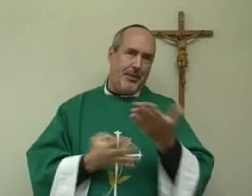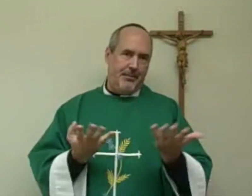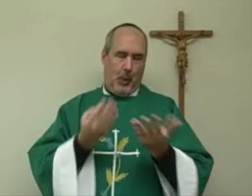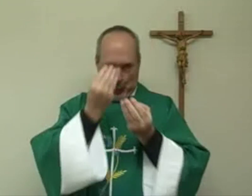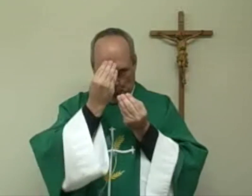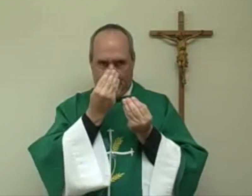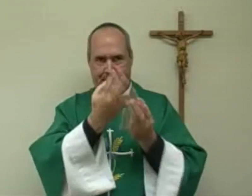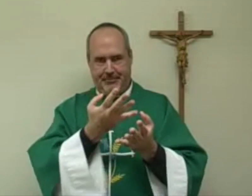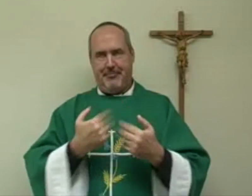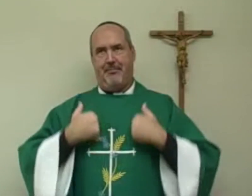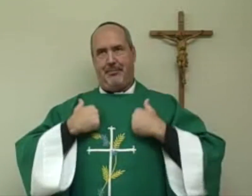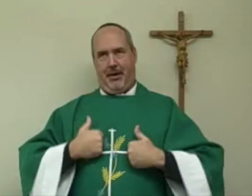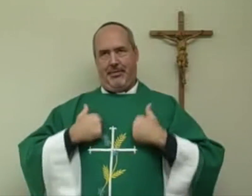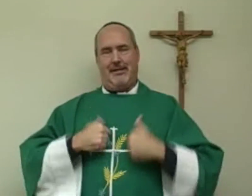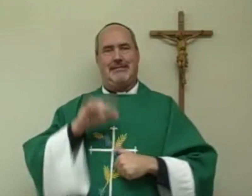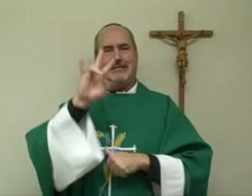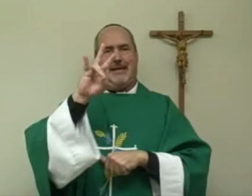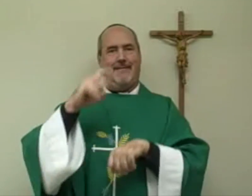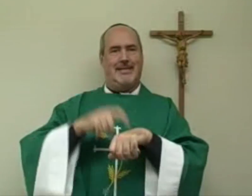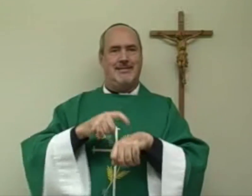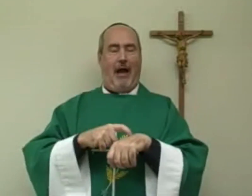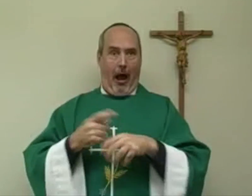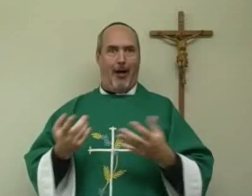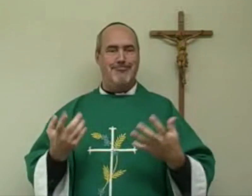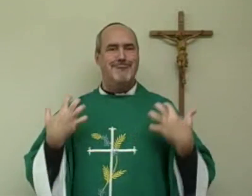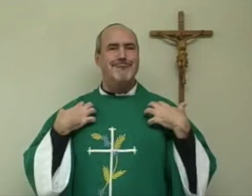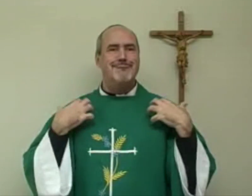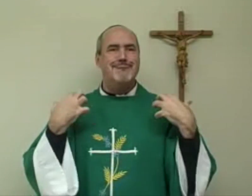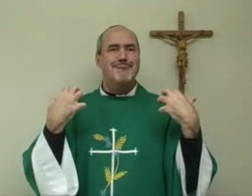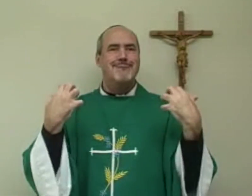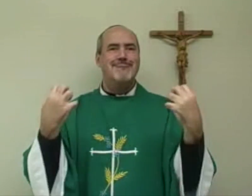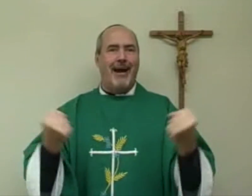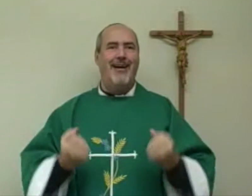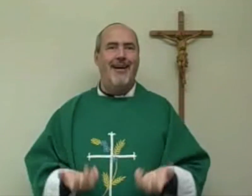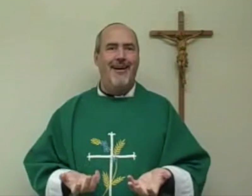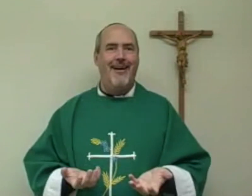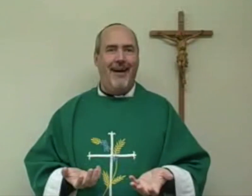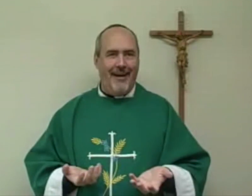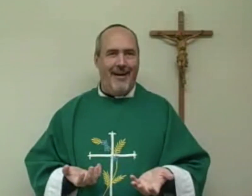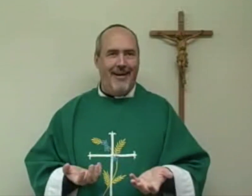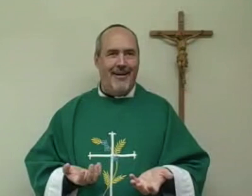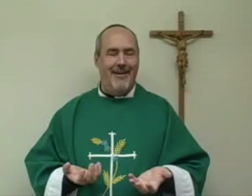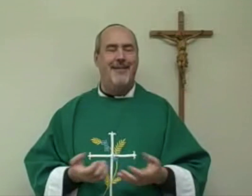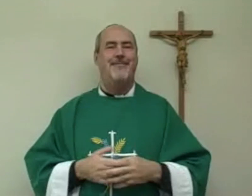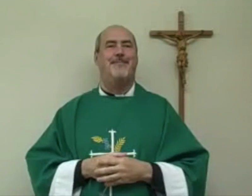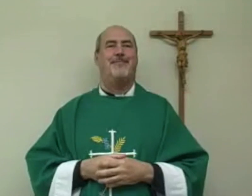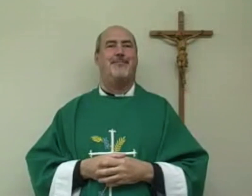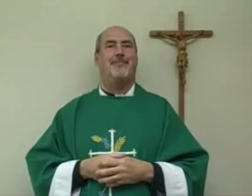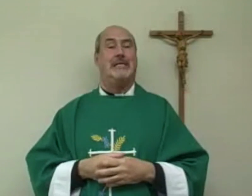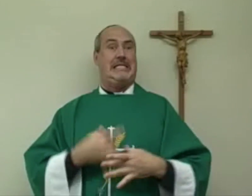Elisha. So Naaman humbled himself and bathed 7 times in the river Jordan, and lo and behold, he was healed.